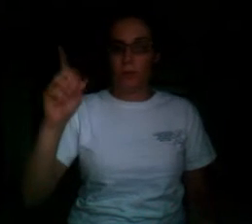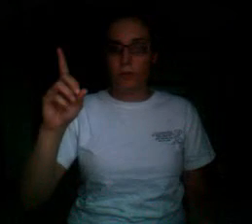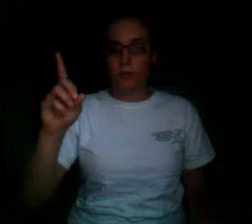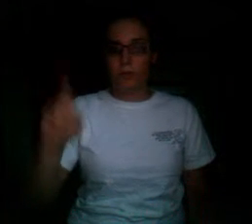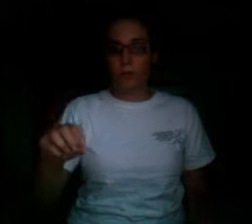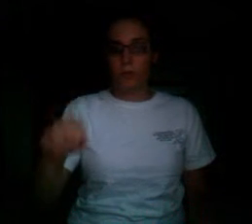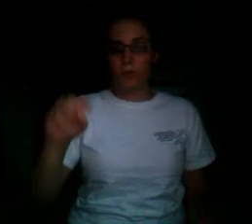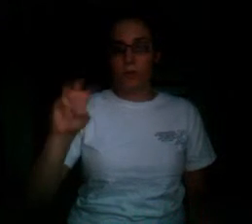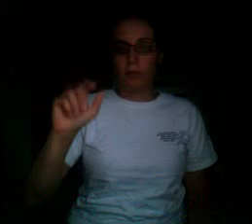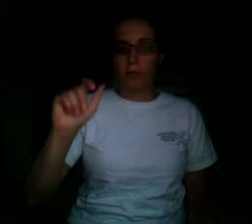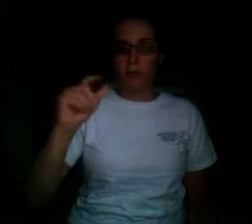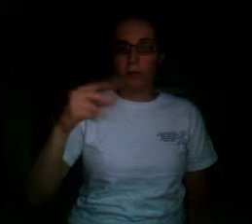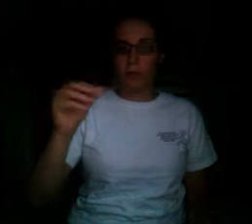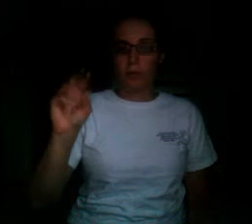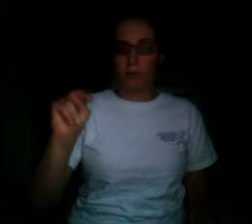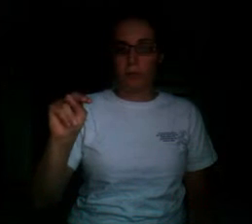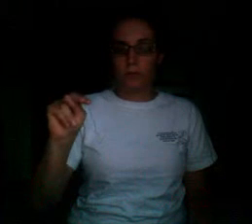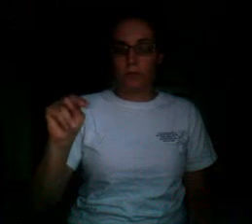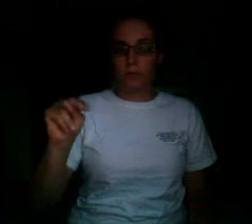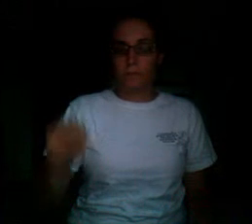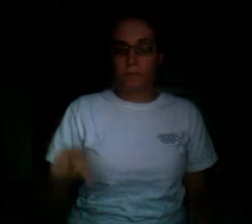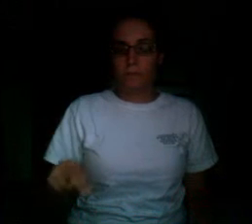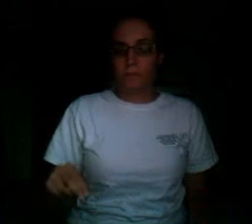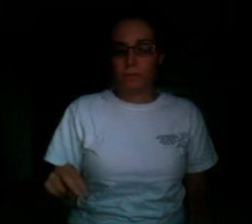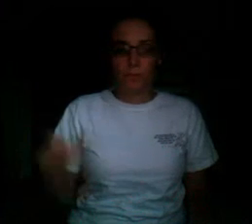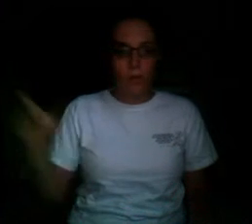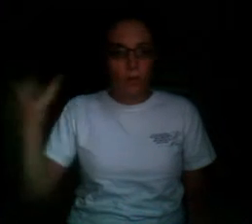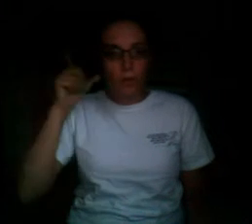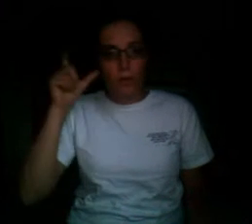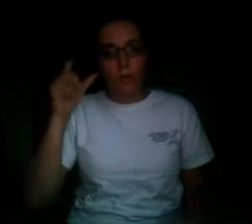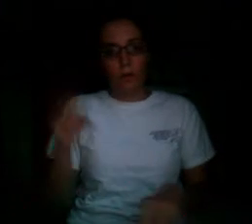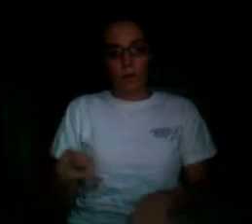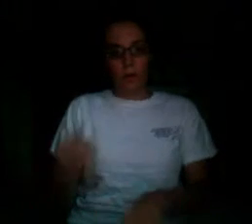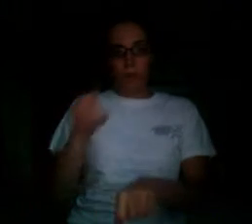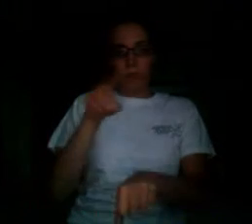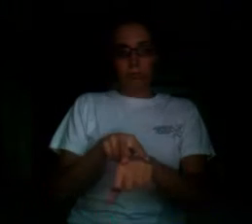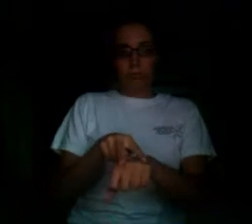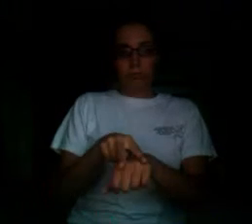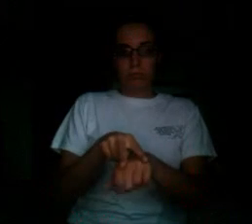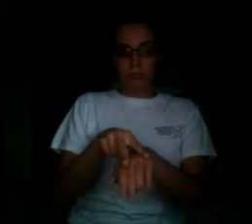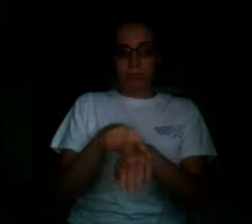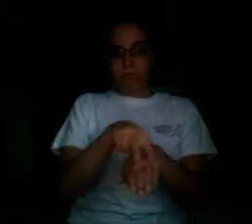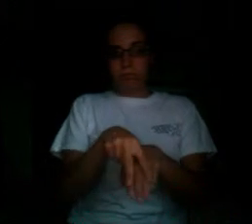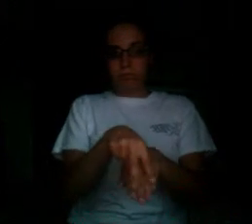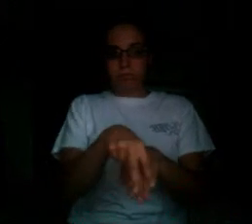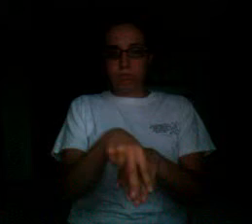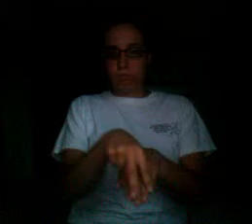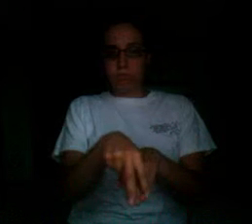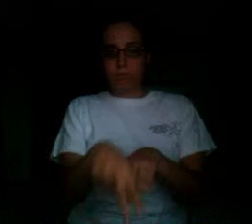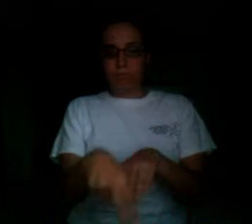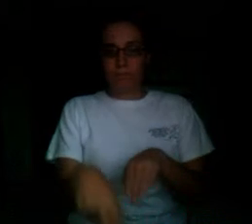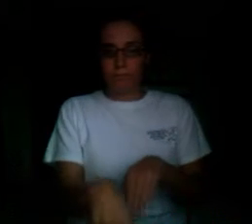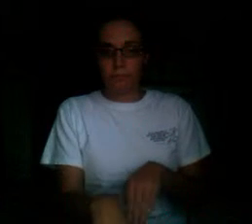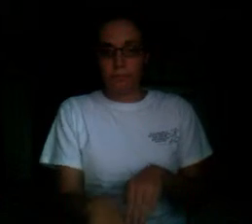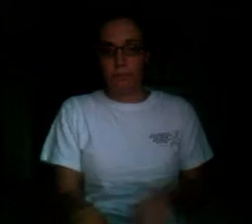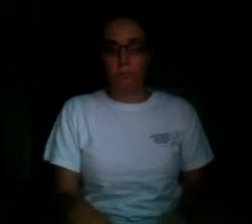prickly warm hay while Pa drove near to the stable. Then she slid down and sat in the shade of the wagon.